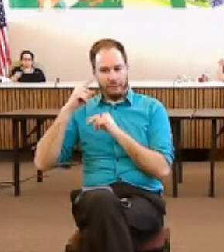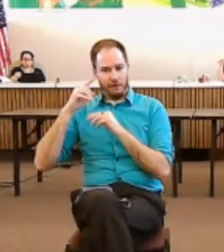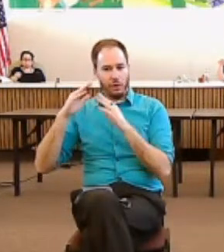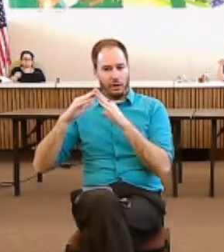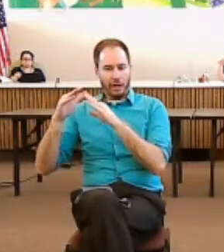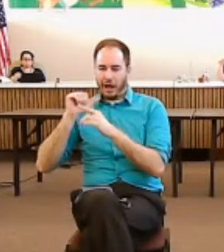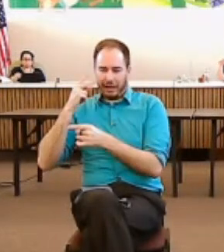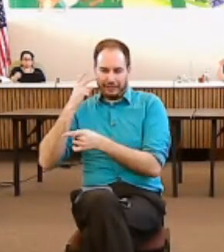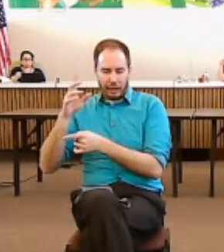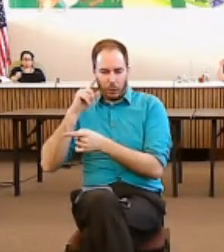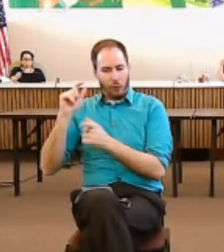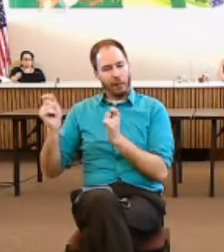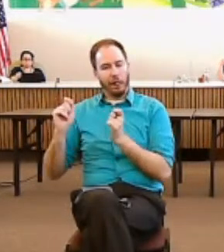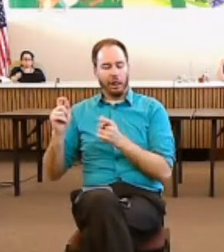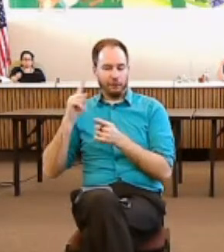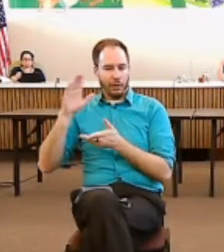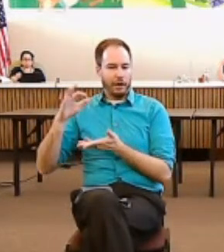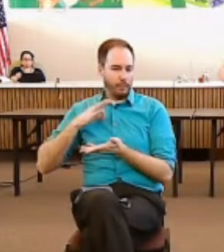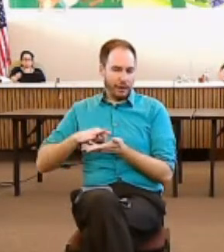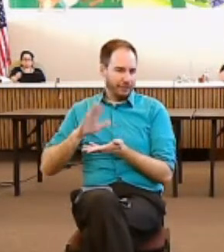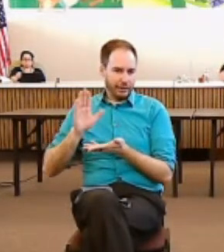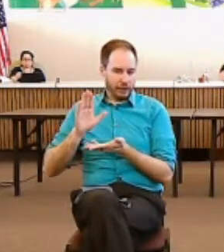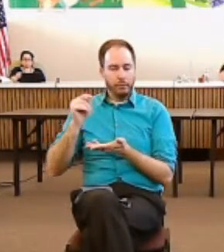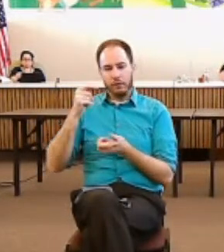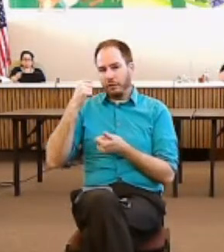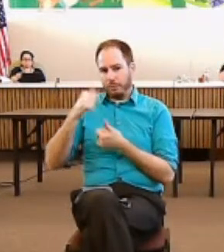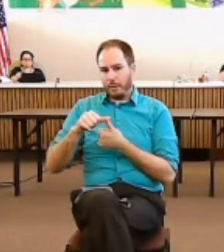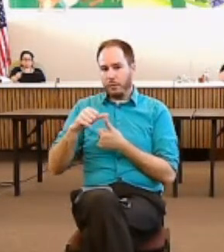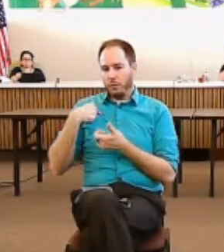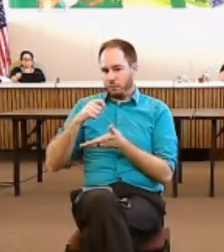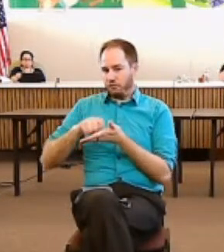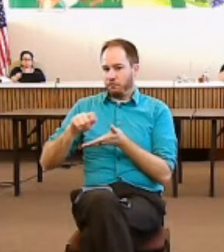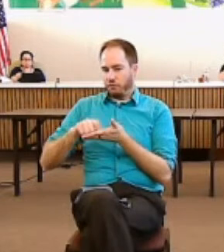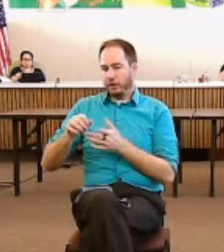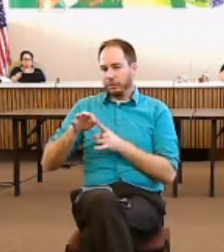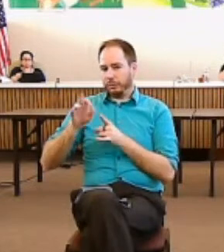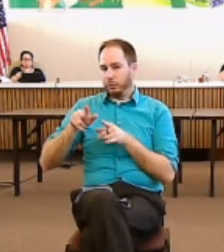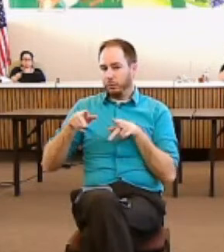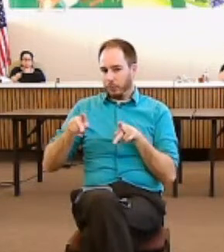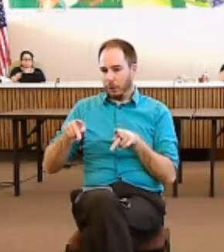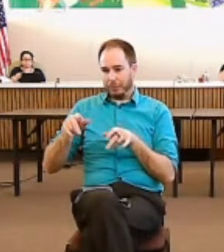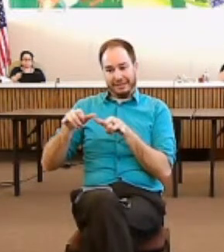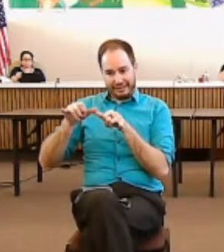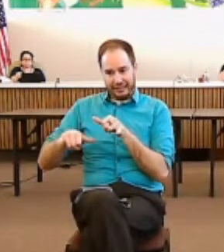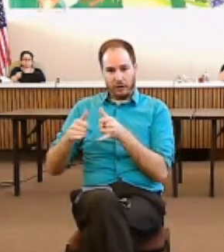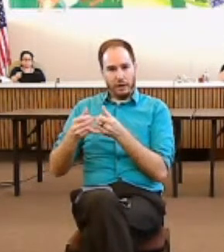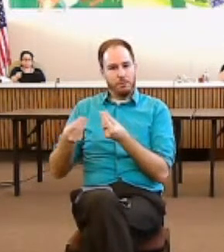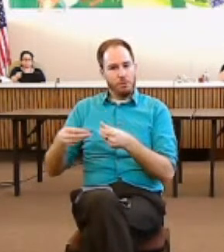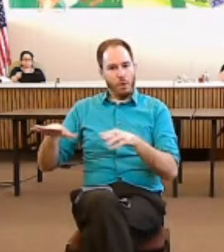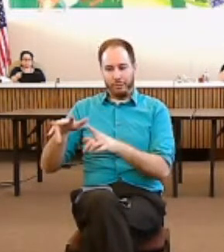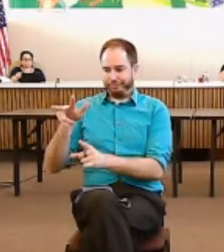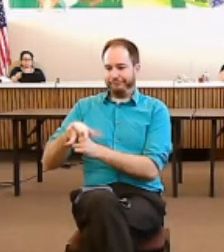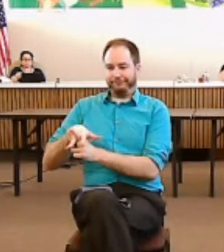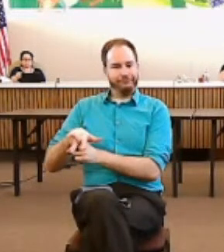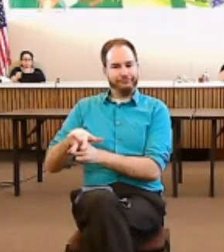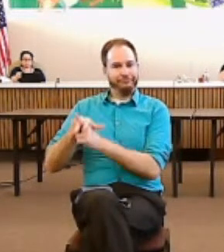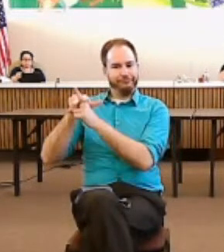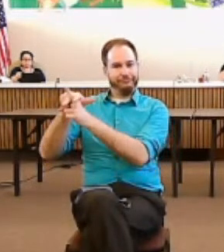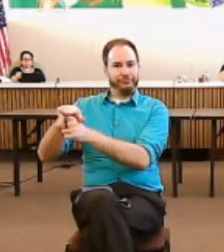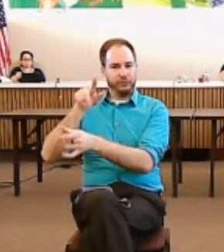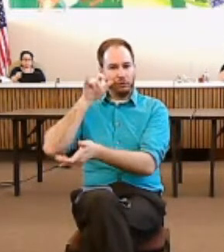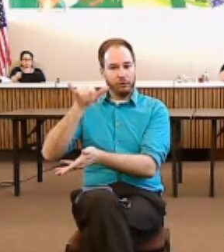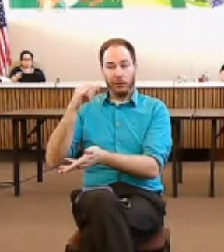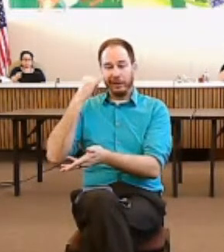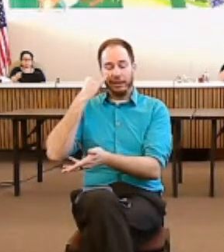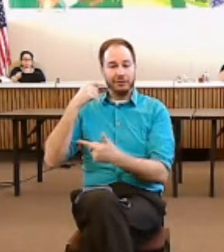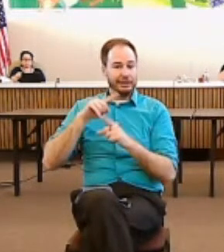guys would. But one of the things you got to remember when you're doing these special use permits, they stay with the property. So if